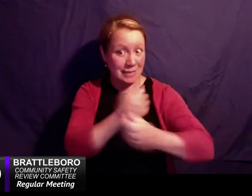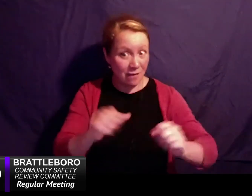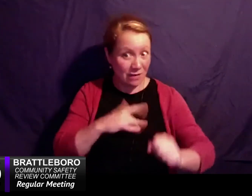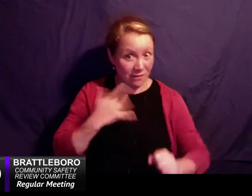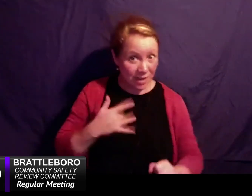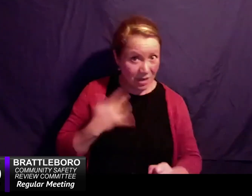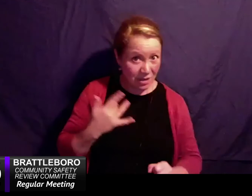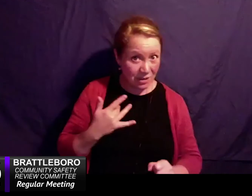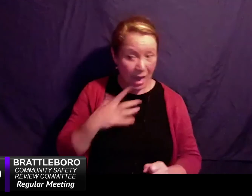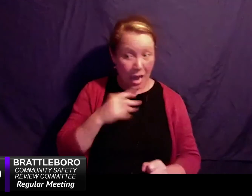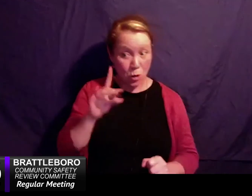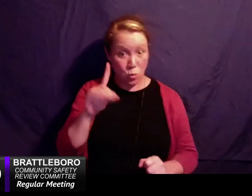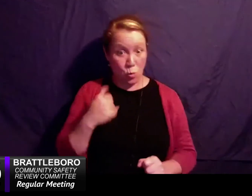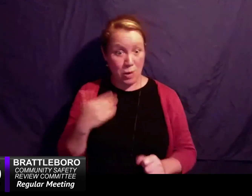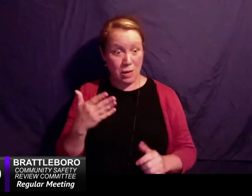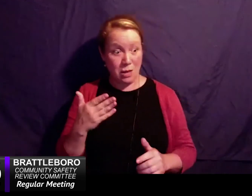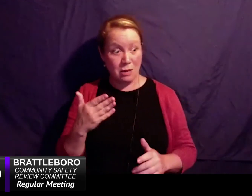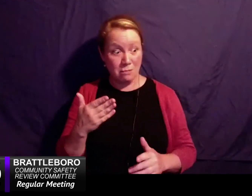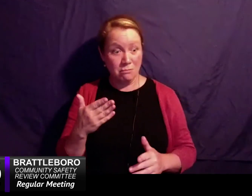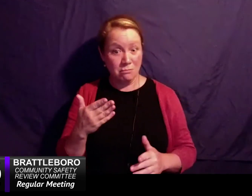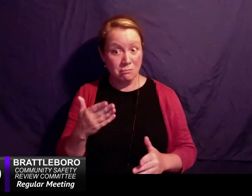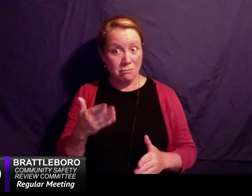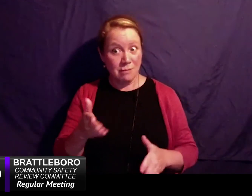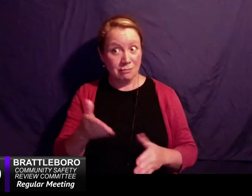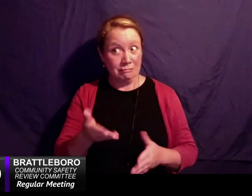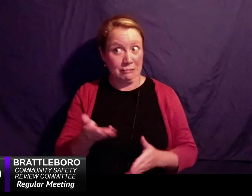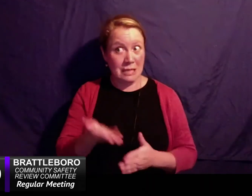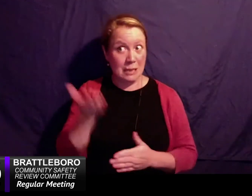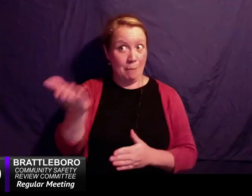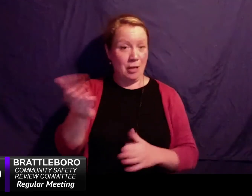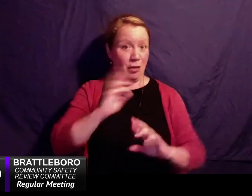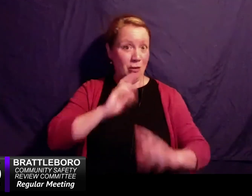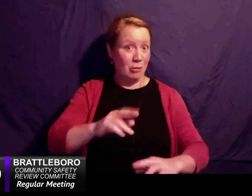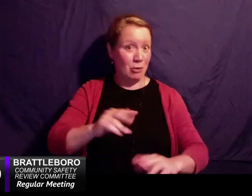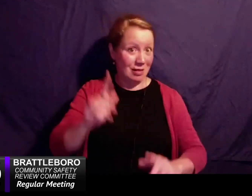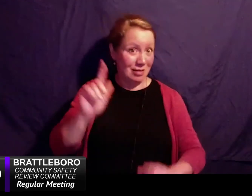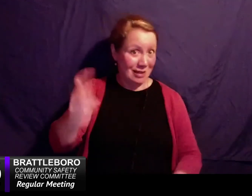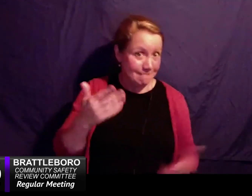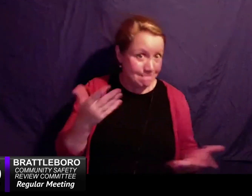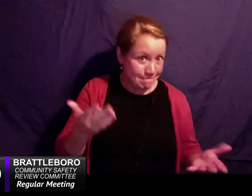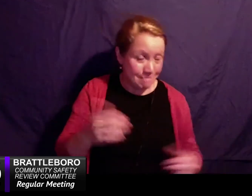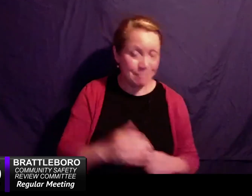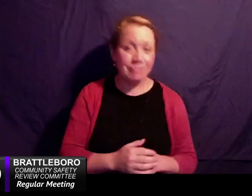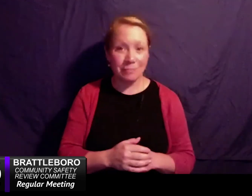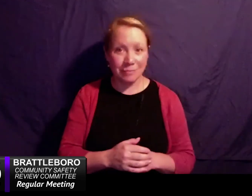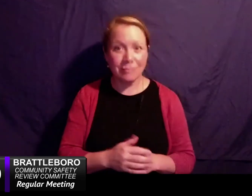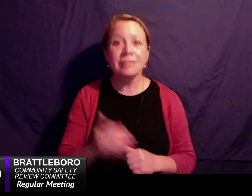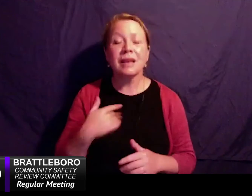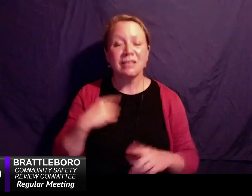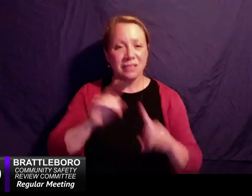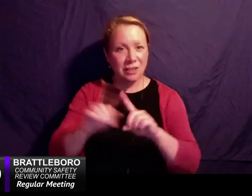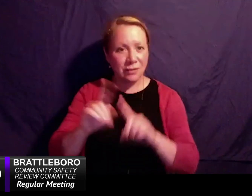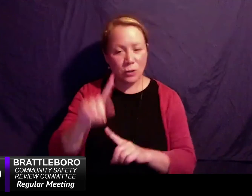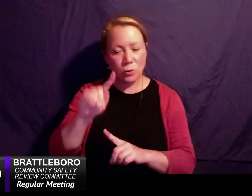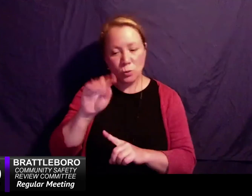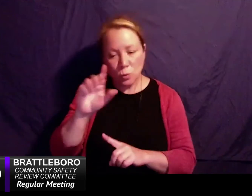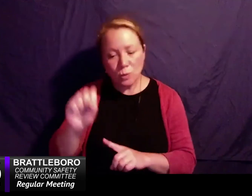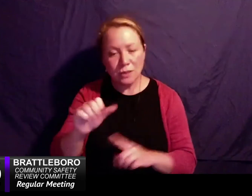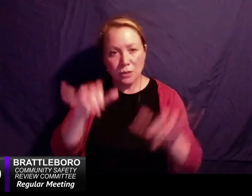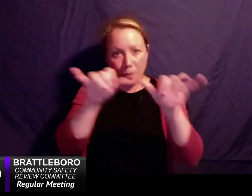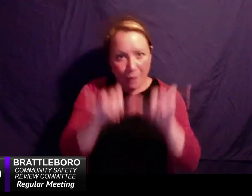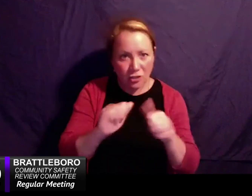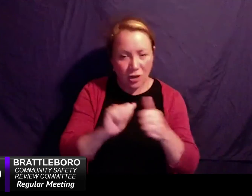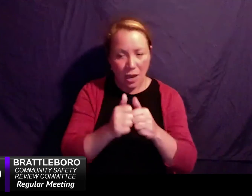we deliver this report at the end. And there are some tools, metrics for how we're going to be